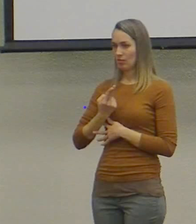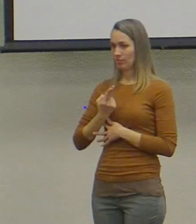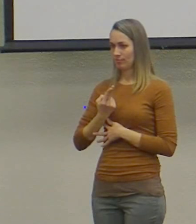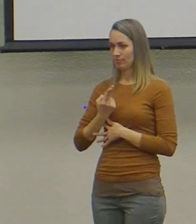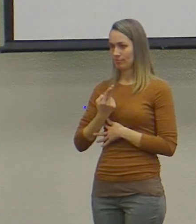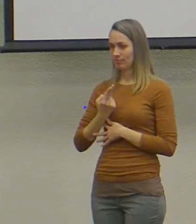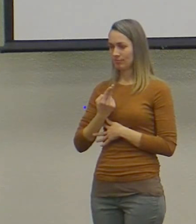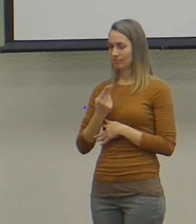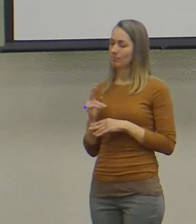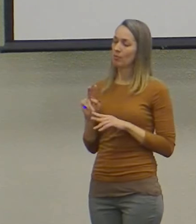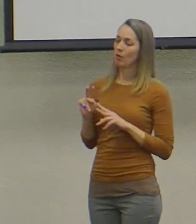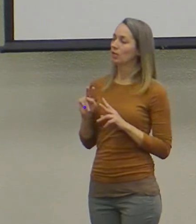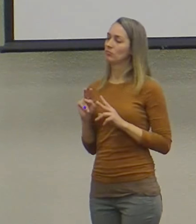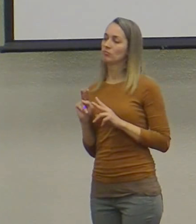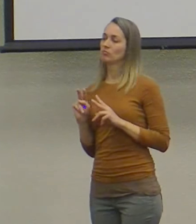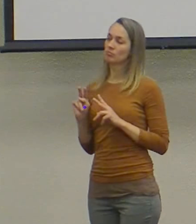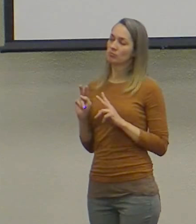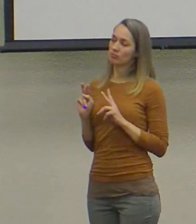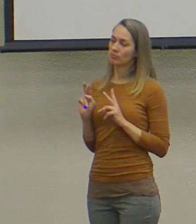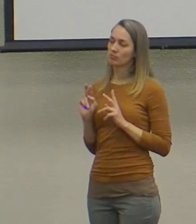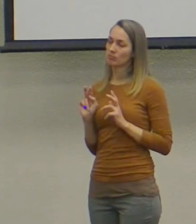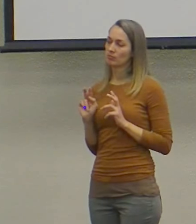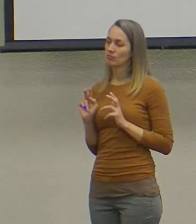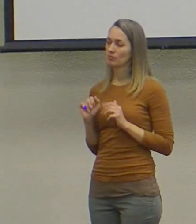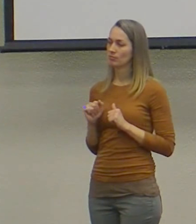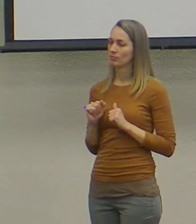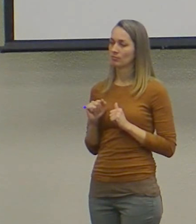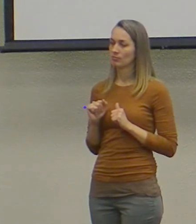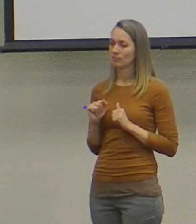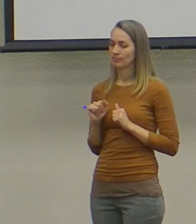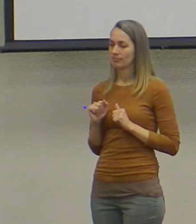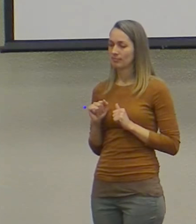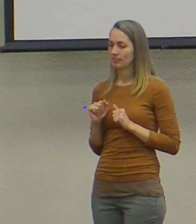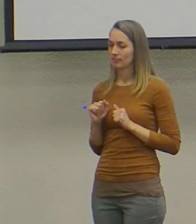time for him to settle, relax,